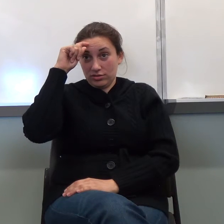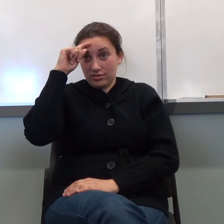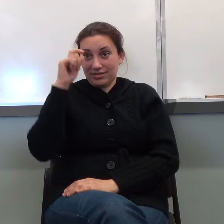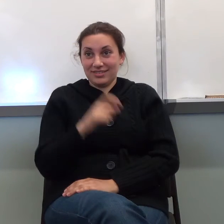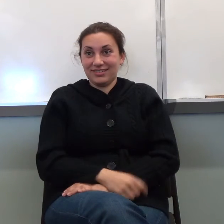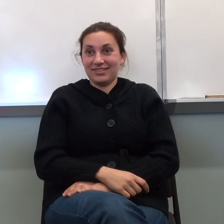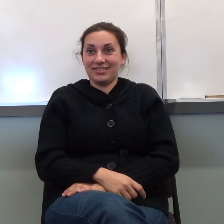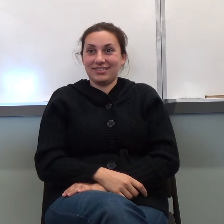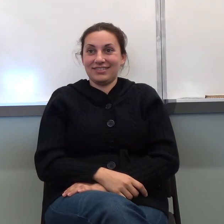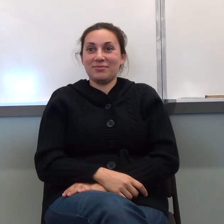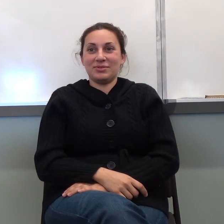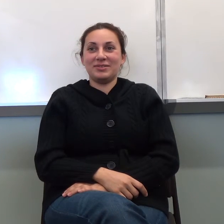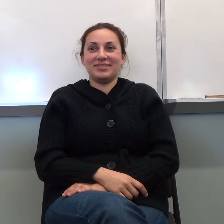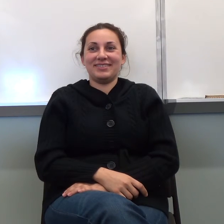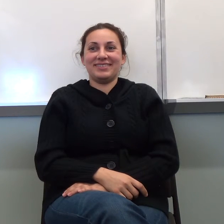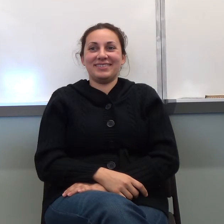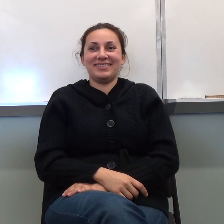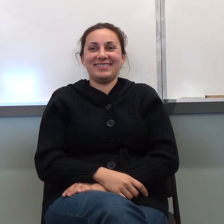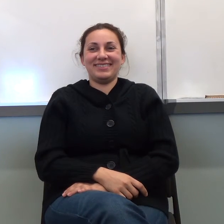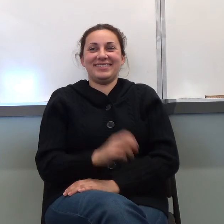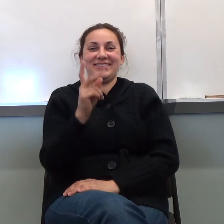for just a second, I'll check on that.